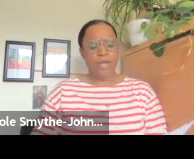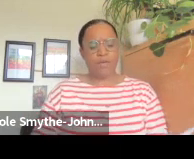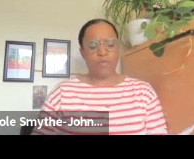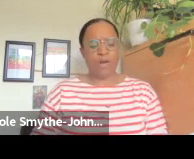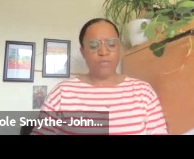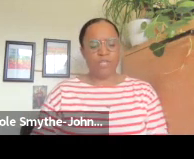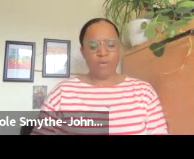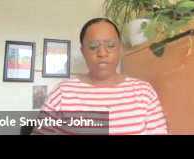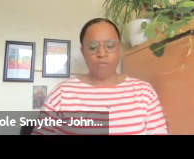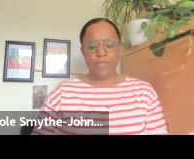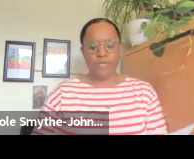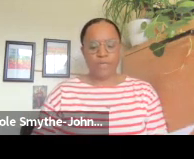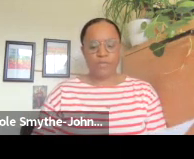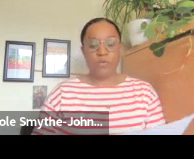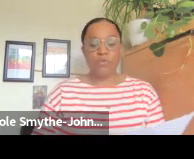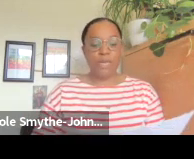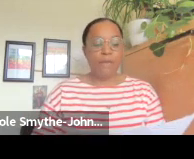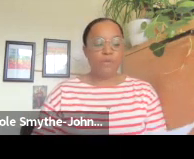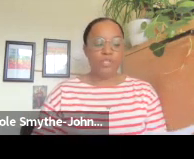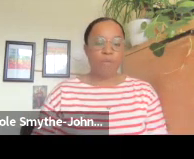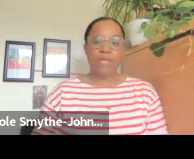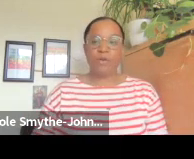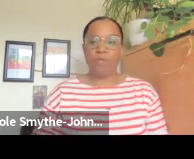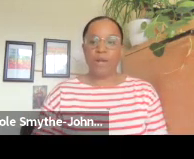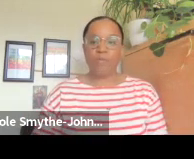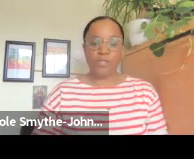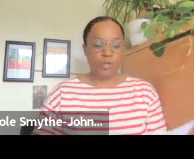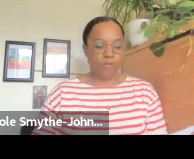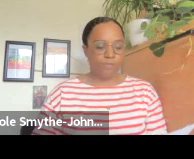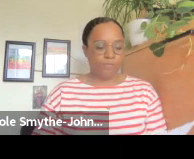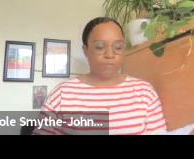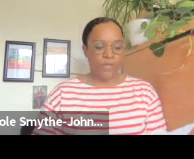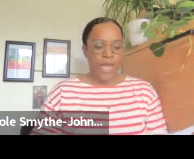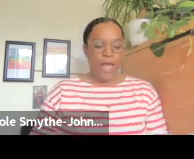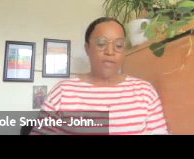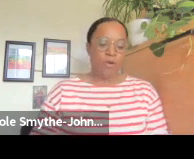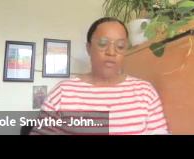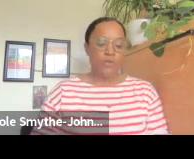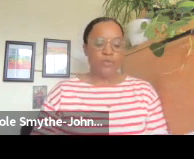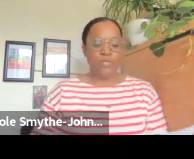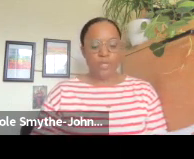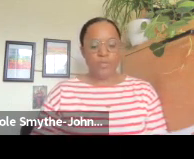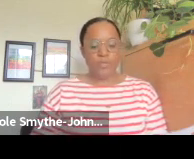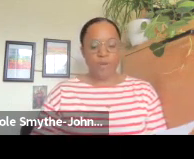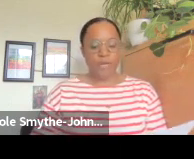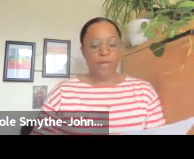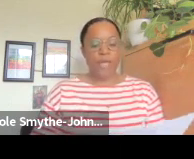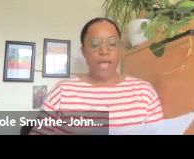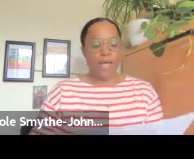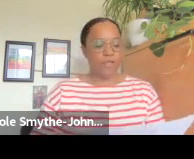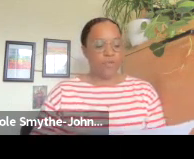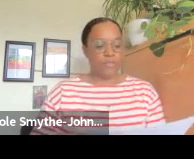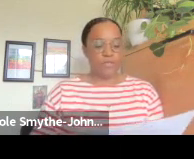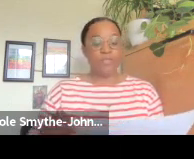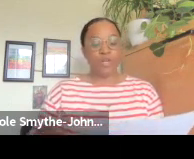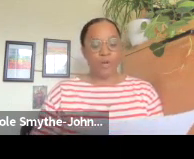Dunkley, on the other hand, was part of a generation of West Indians whose lives were shaped by circum-Caribbean travel. At the crossroads between Central America